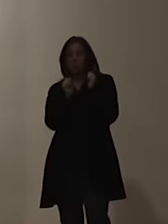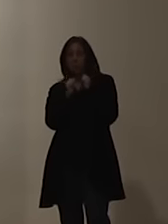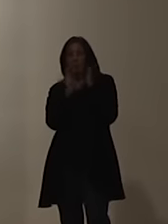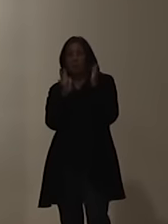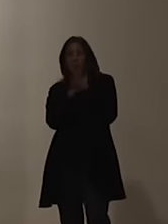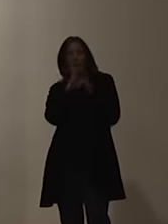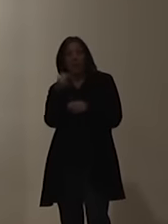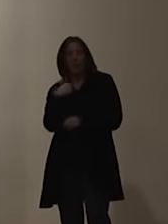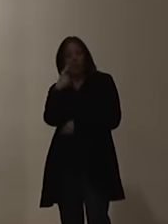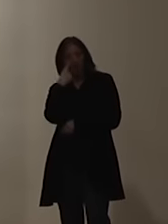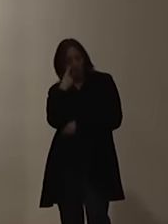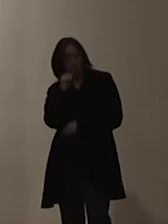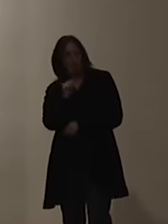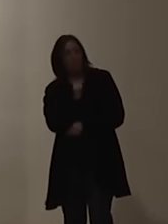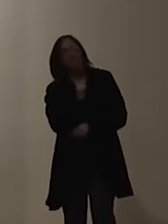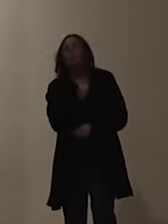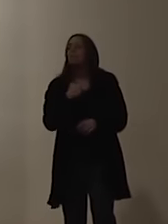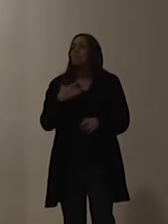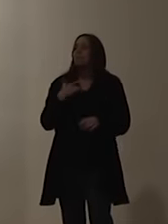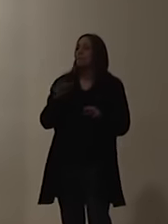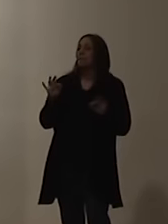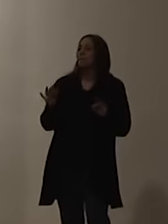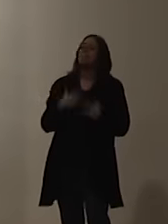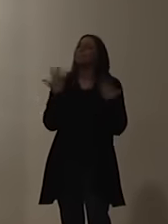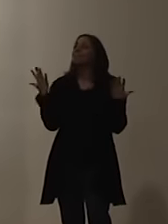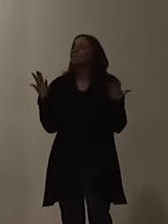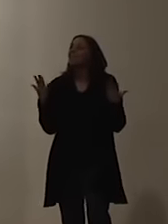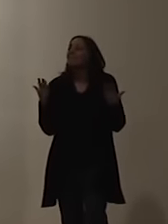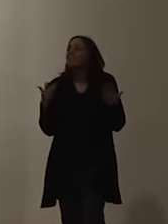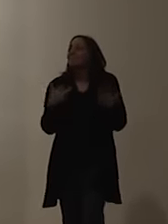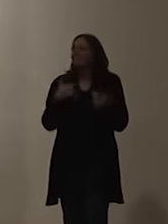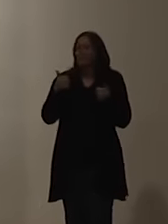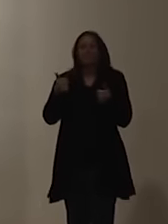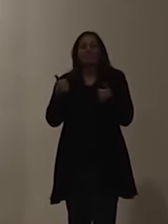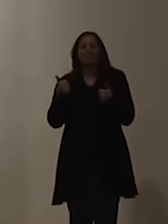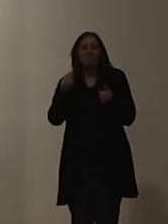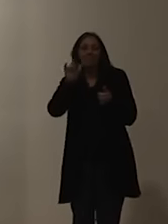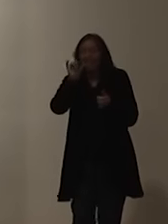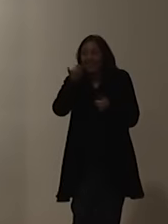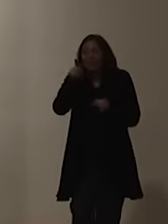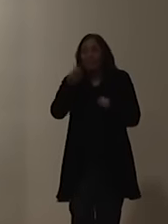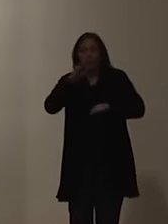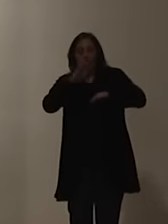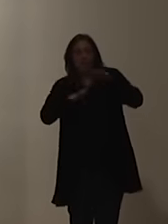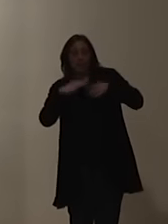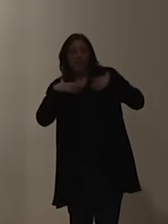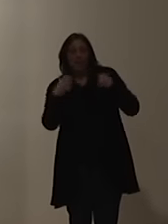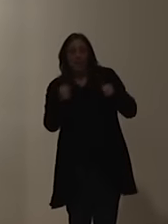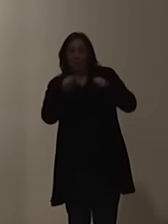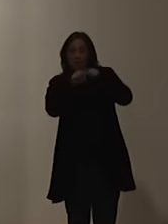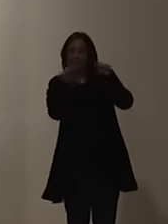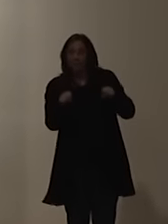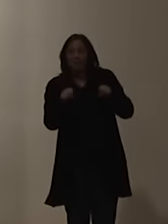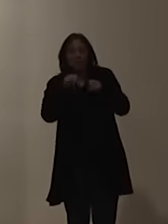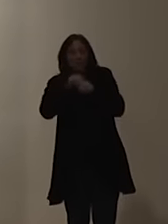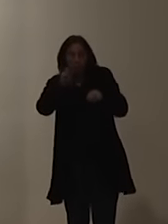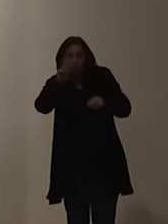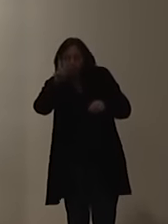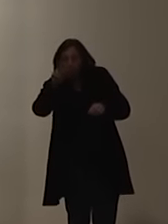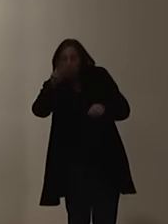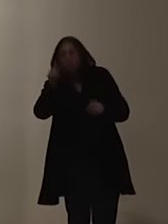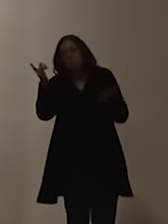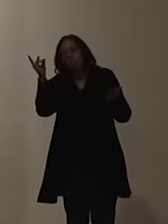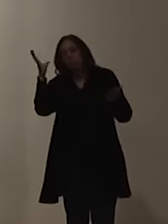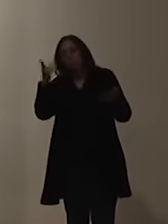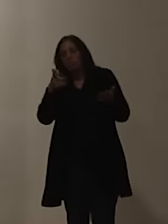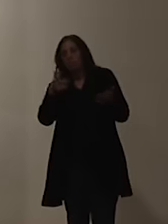things I've ever seen, the way that if you actually build a health system, they did, and we were glad to be part of it, you can see, it's